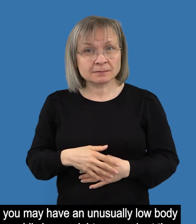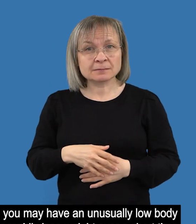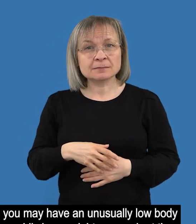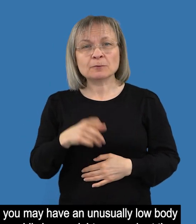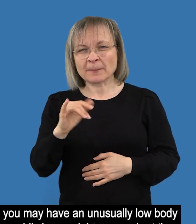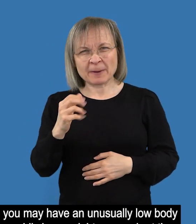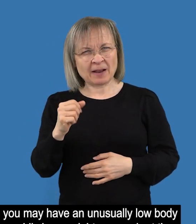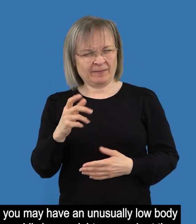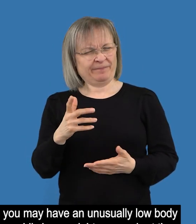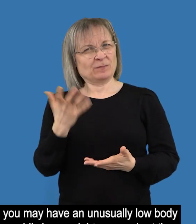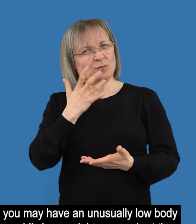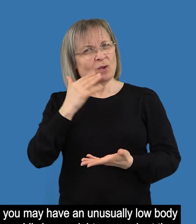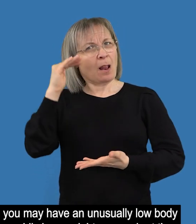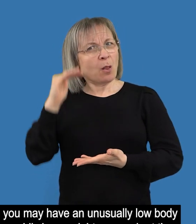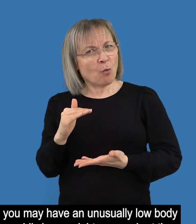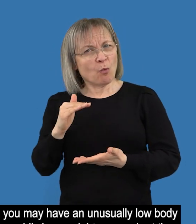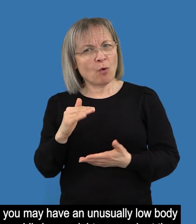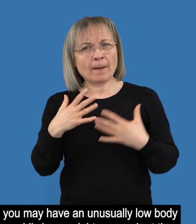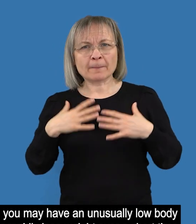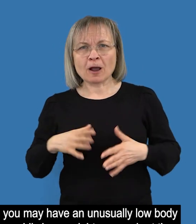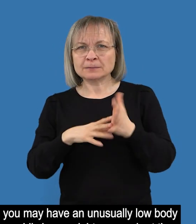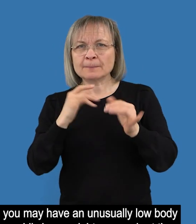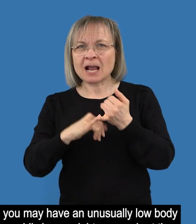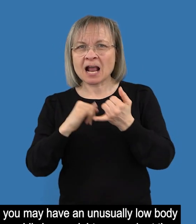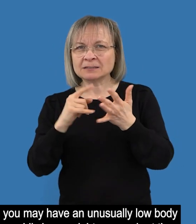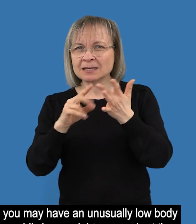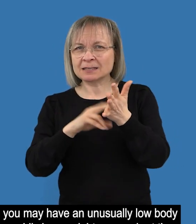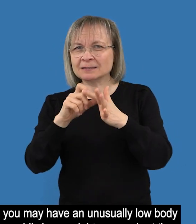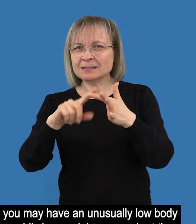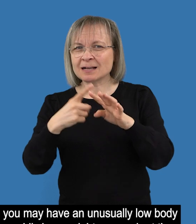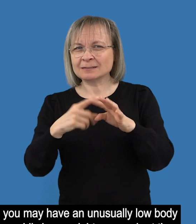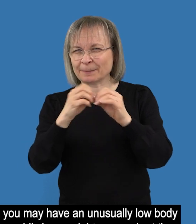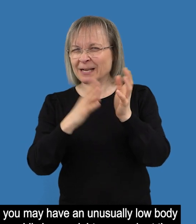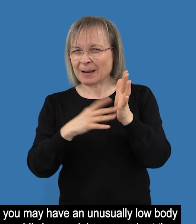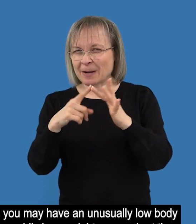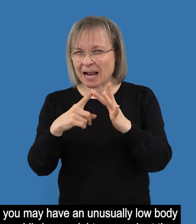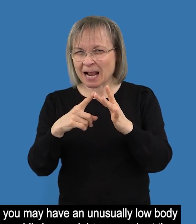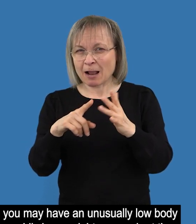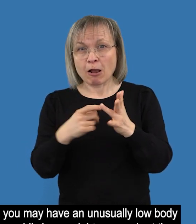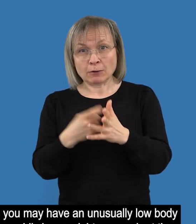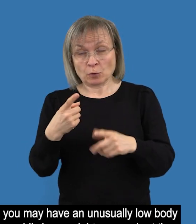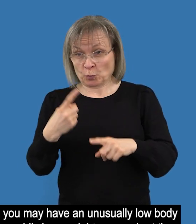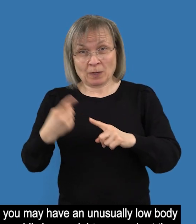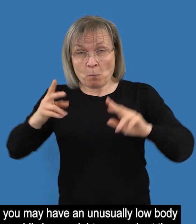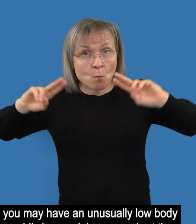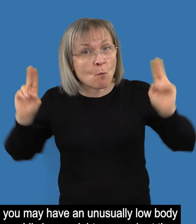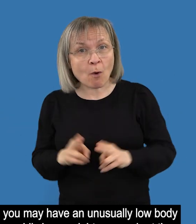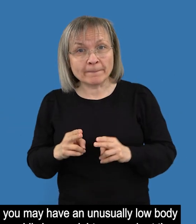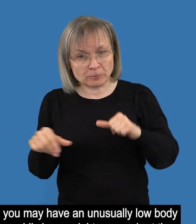If you're an adult, you may have an unusually low body mass index, BMI, or rapidly lose weight over a short